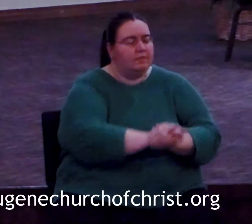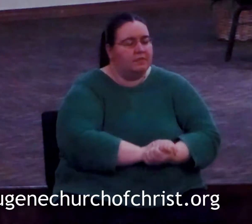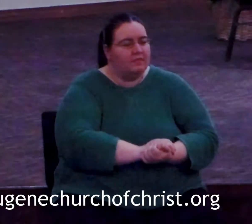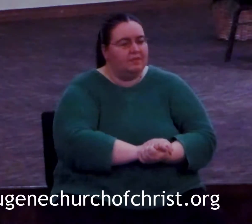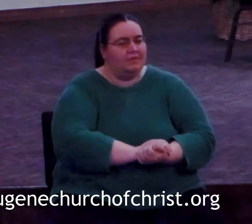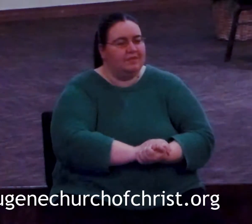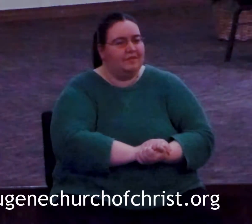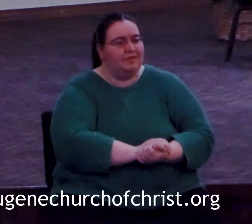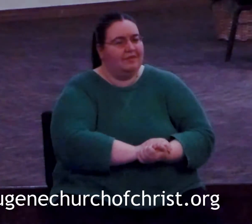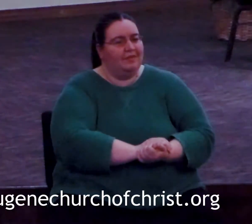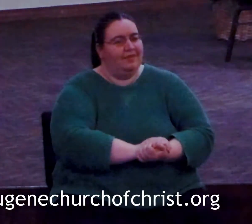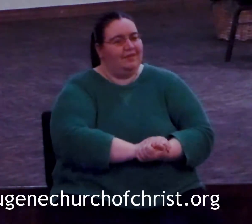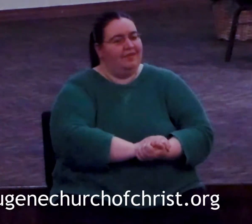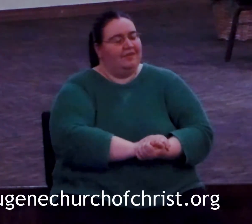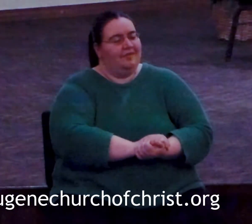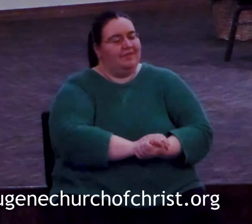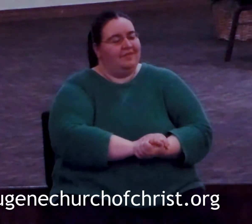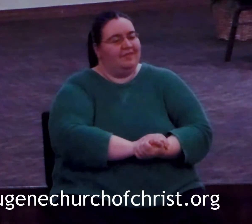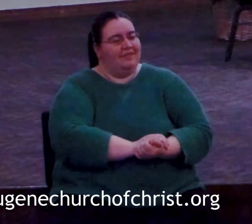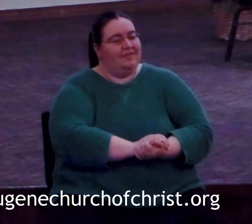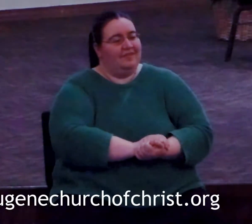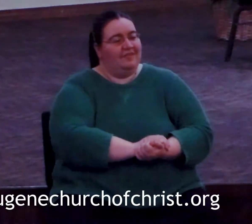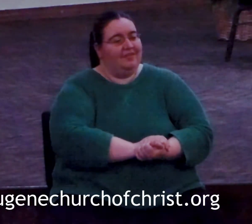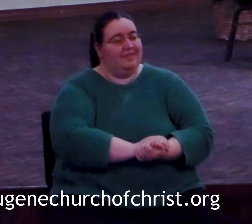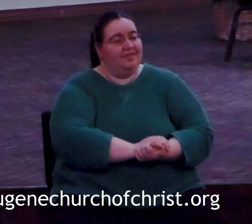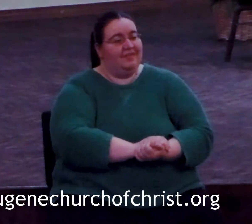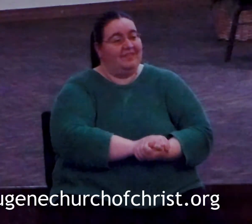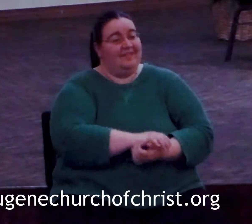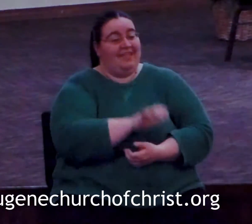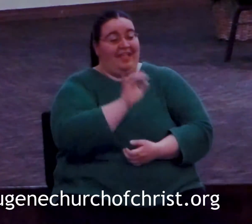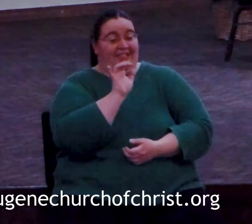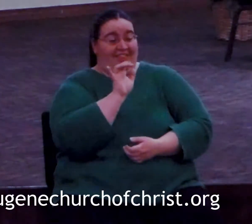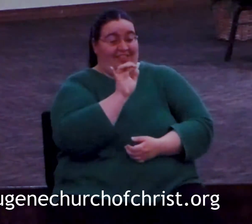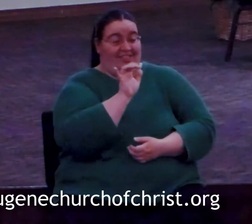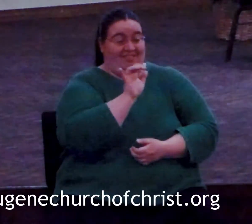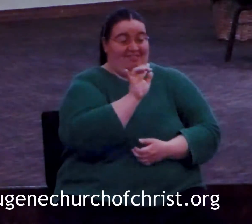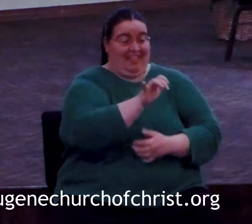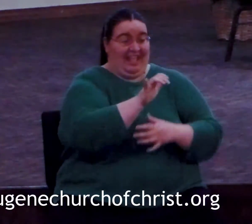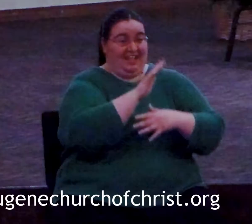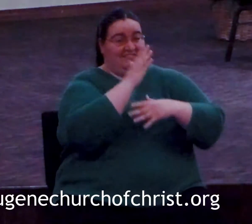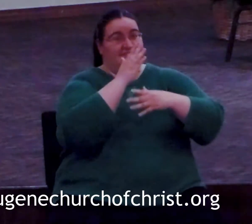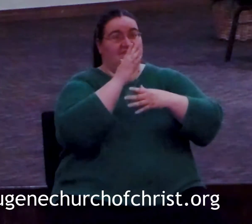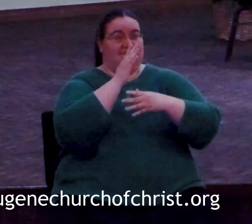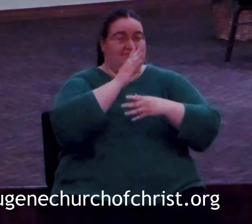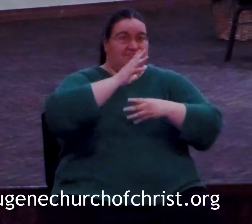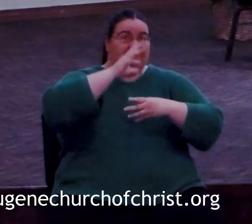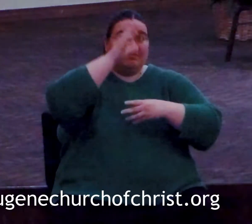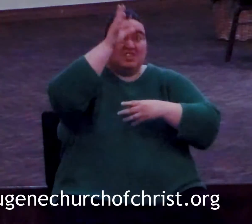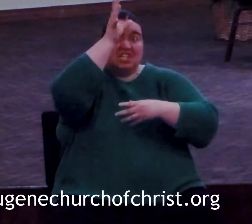This is part of the Godhead that spoke all of this into existence.